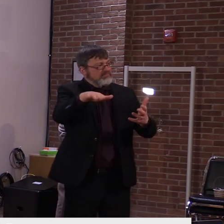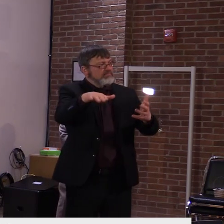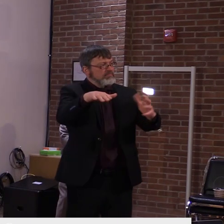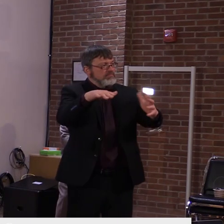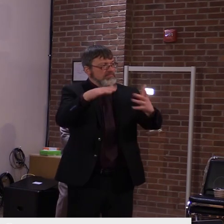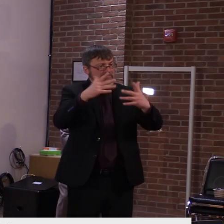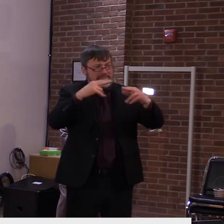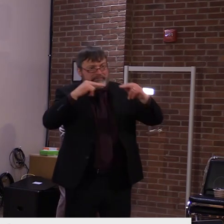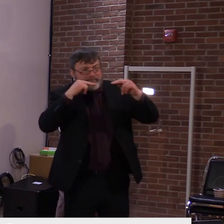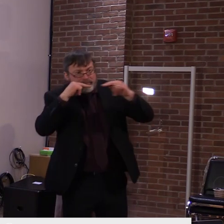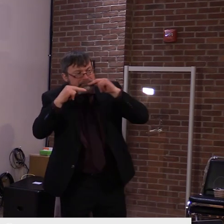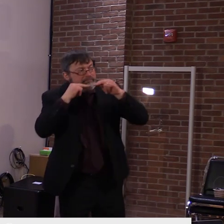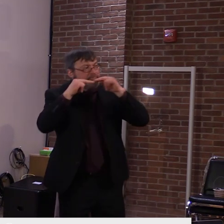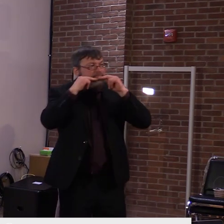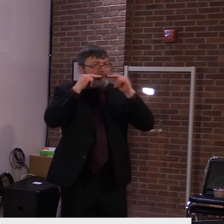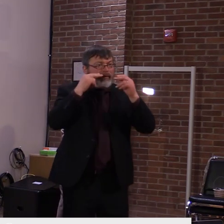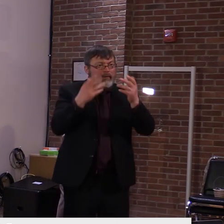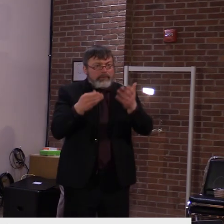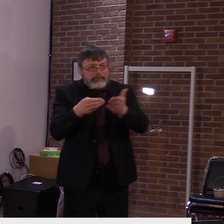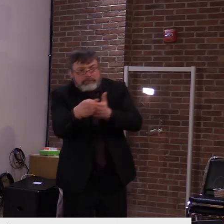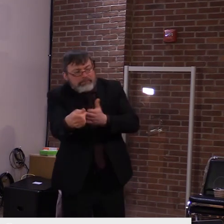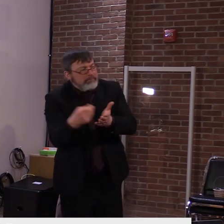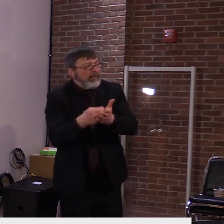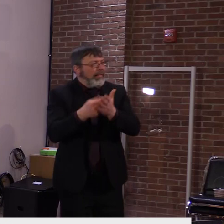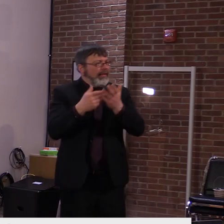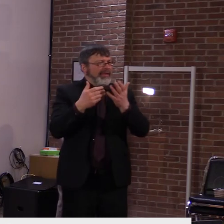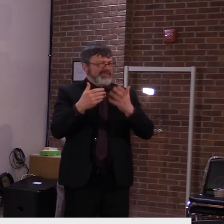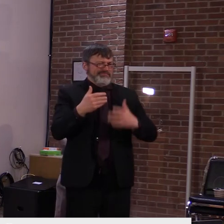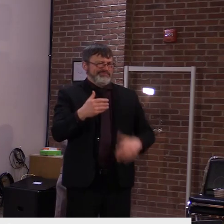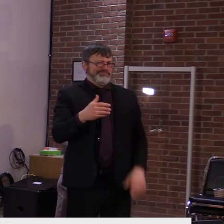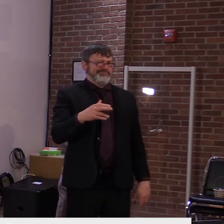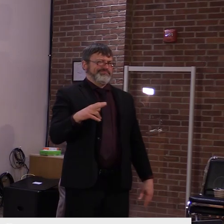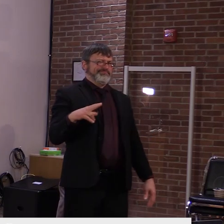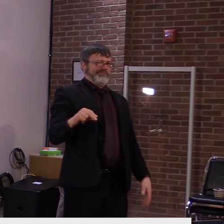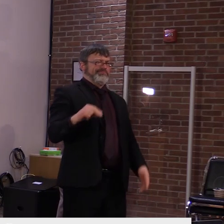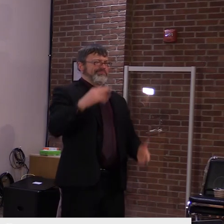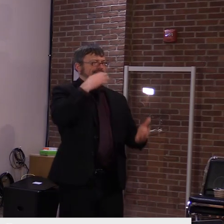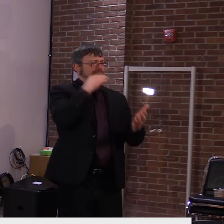is protect yourself and protect those around you, and that should be enough.